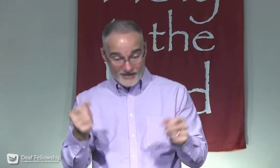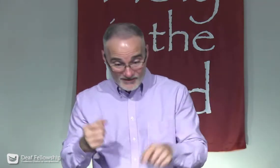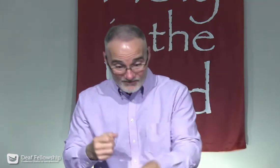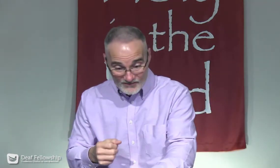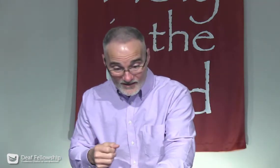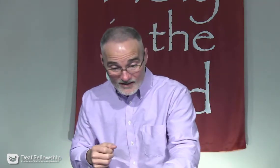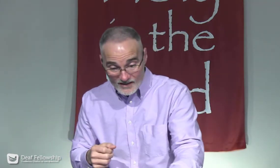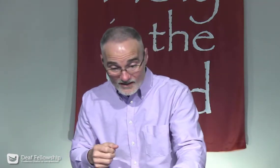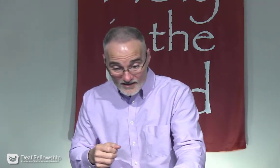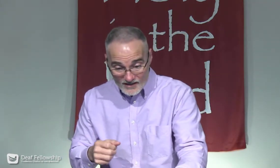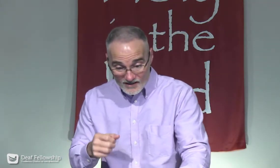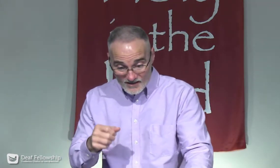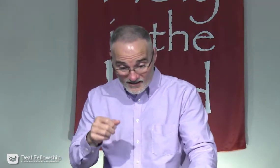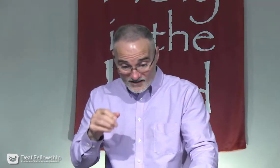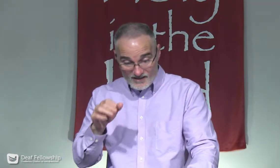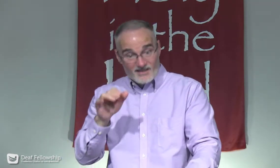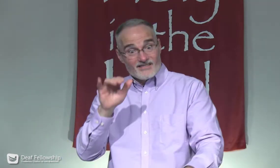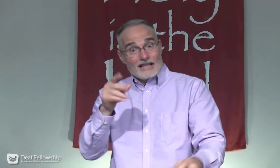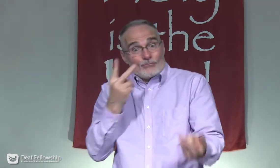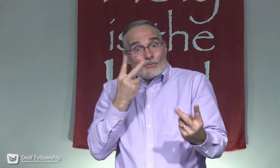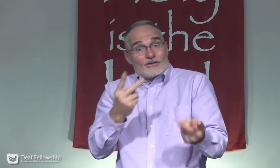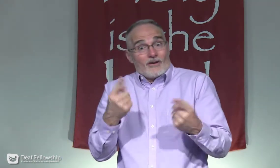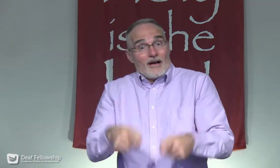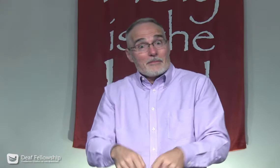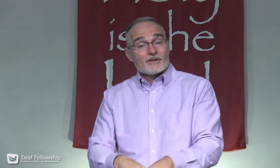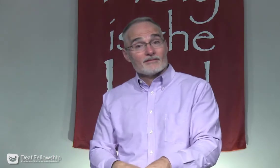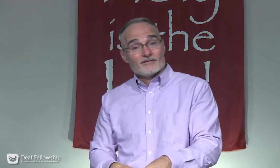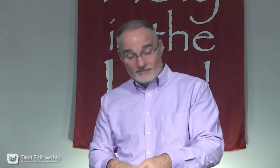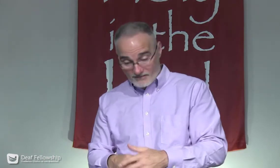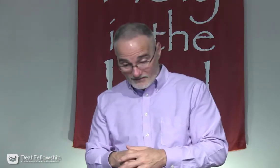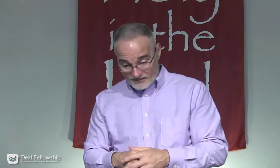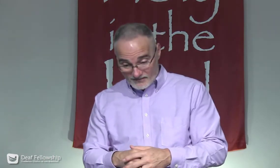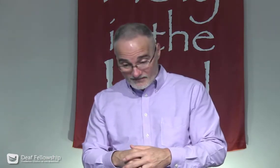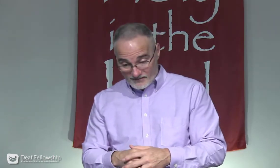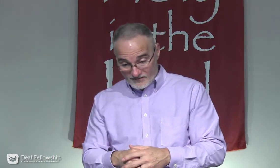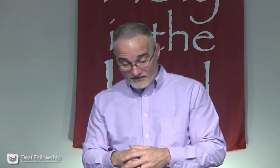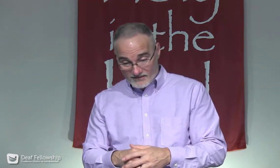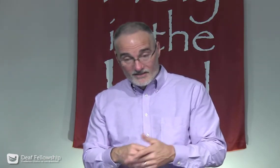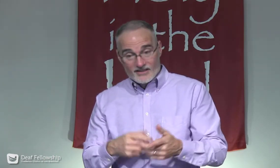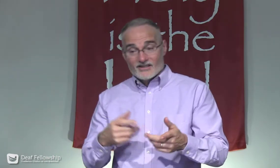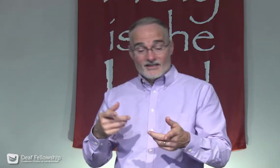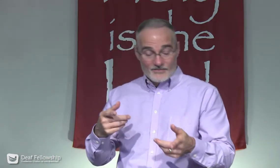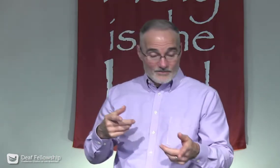This passage, this scripture that I just read, that's what we saw happening.